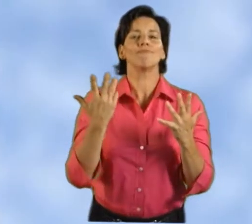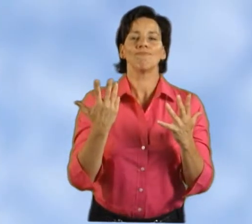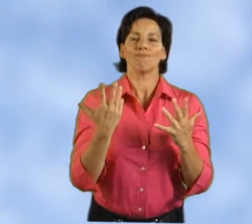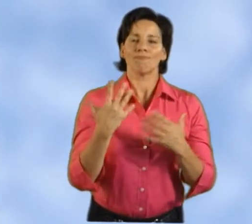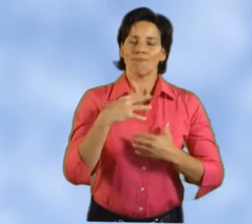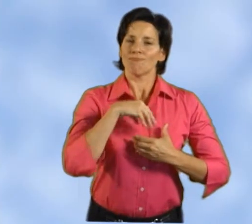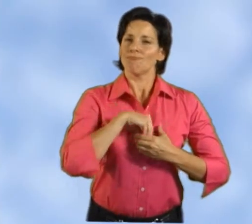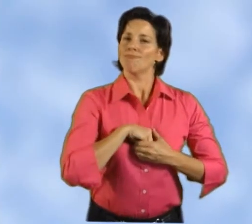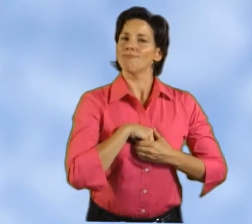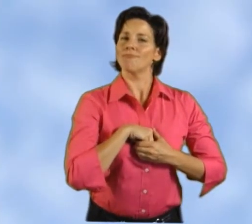screening,